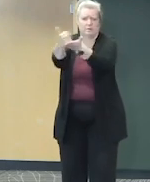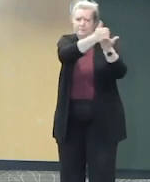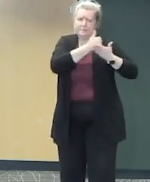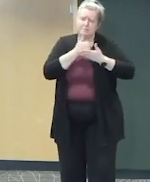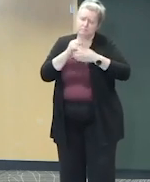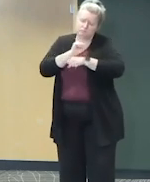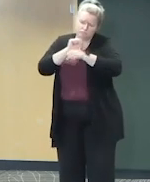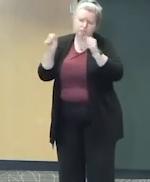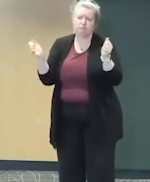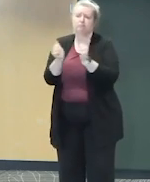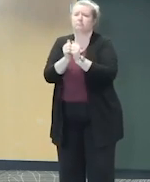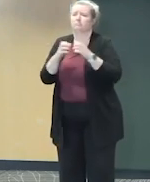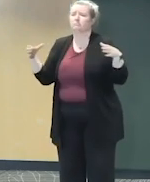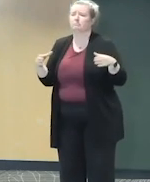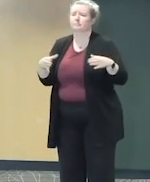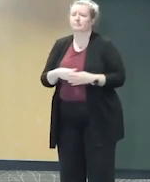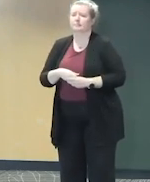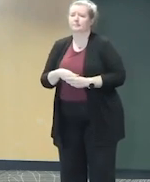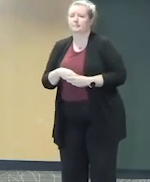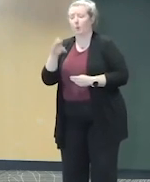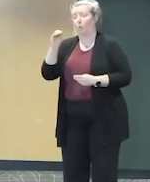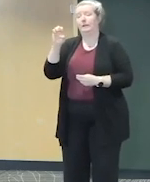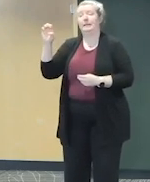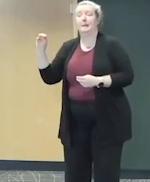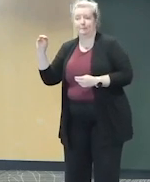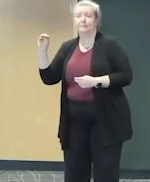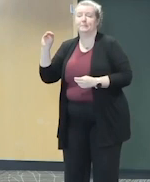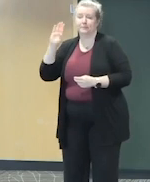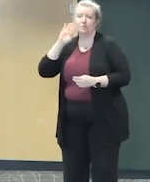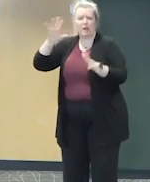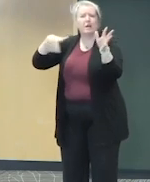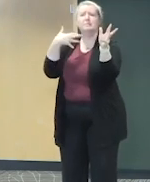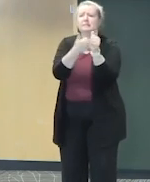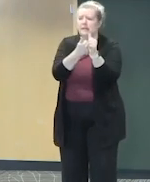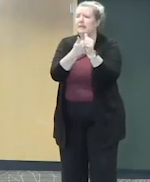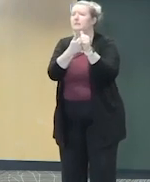Management will post regular updates, and this is the website that I always suggest folks go to,